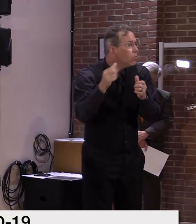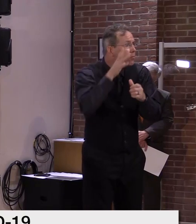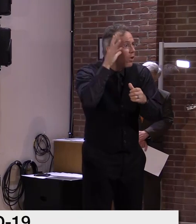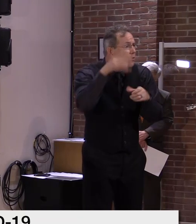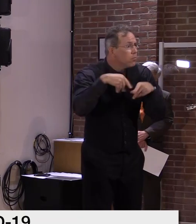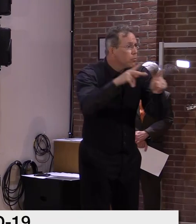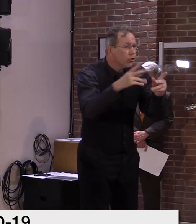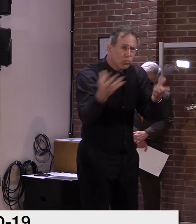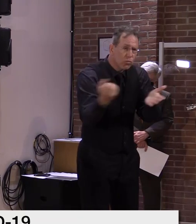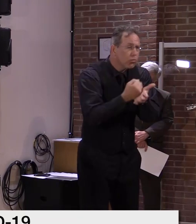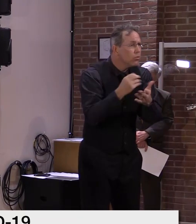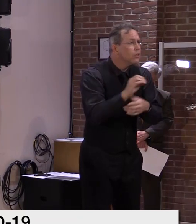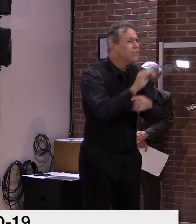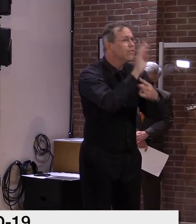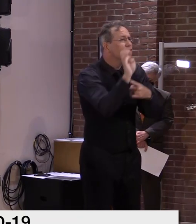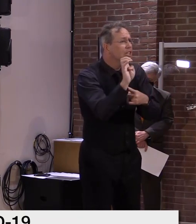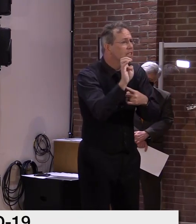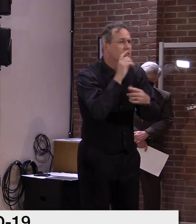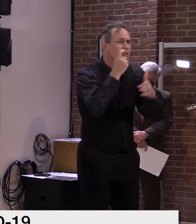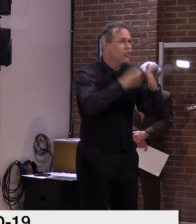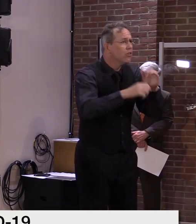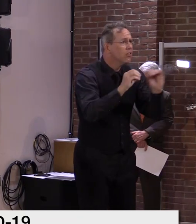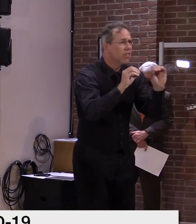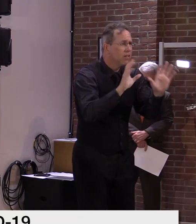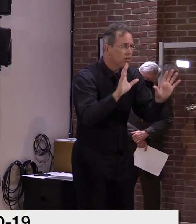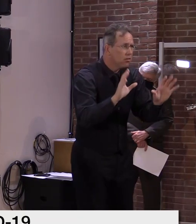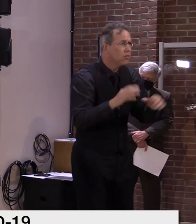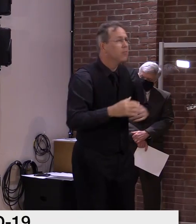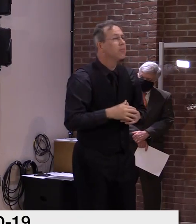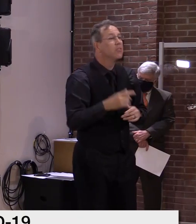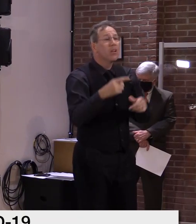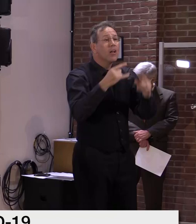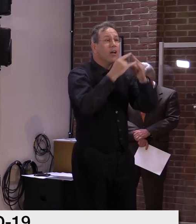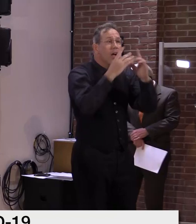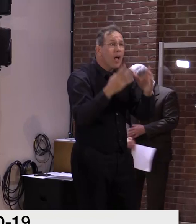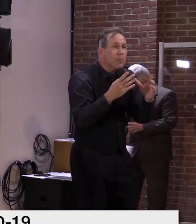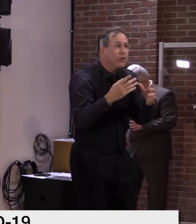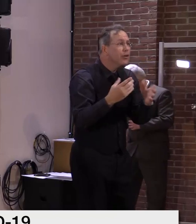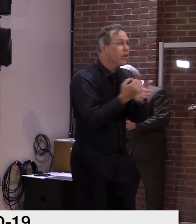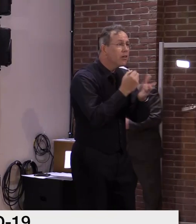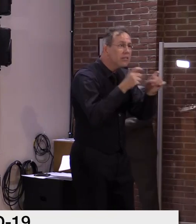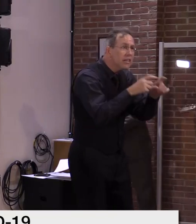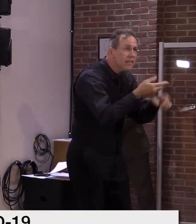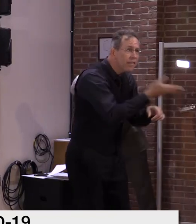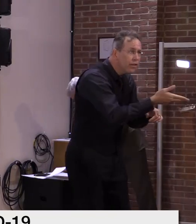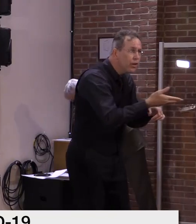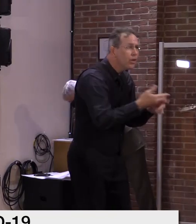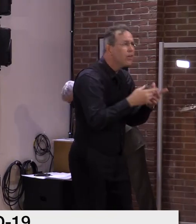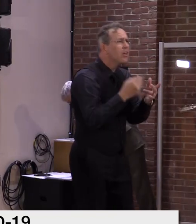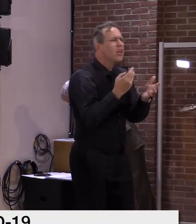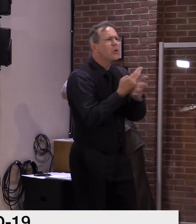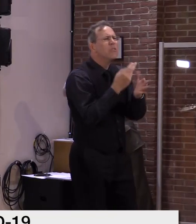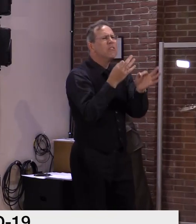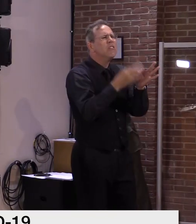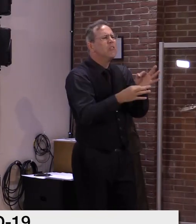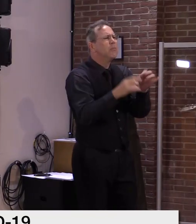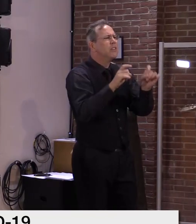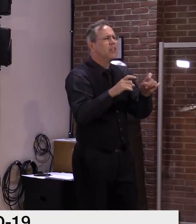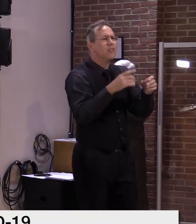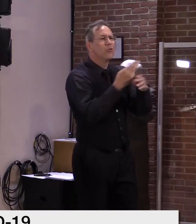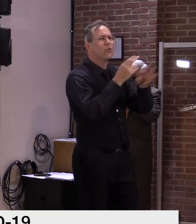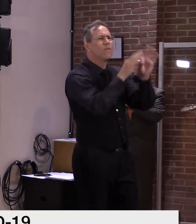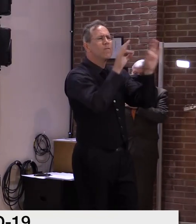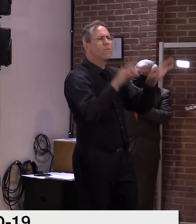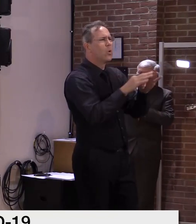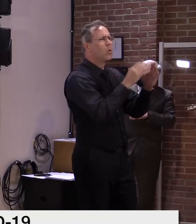eligible camps will be able to register for the testing program using a simple online form and then connect directly with CIC Health